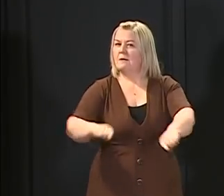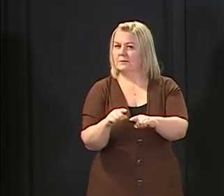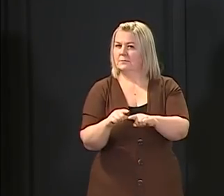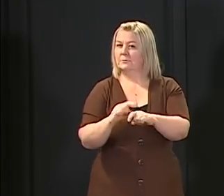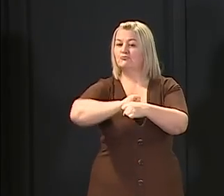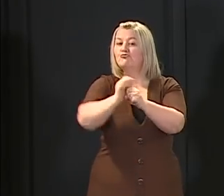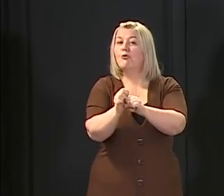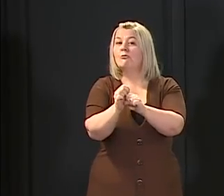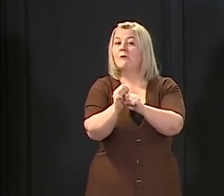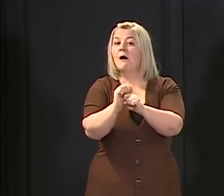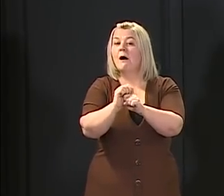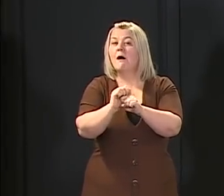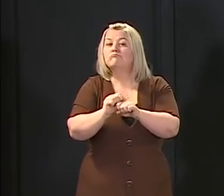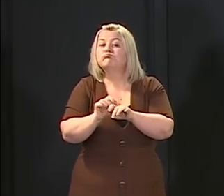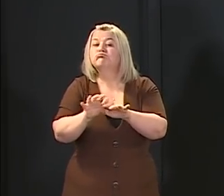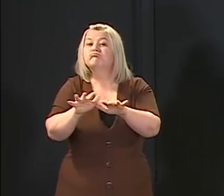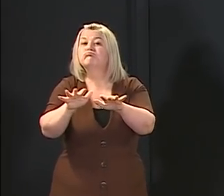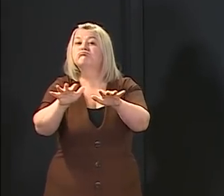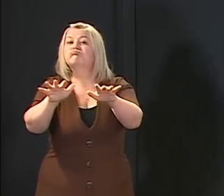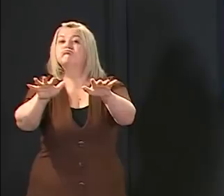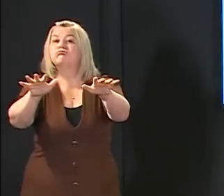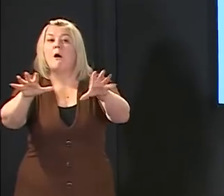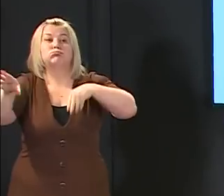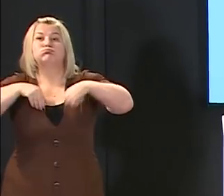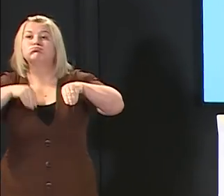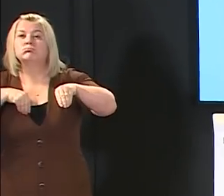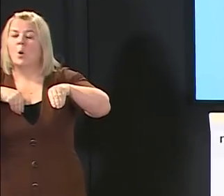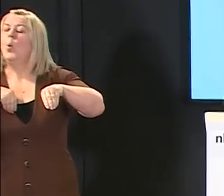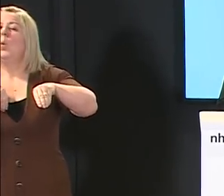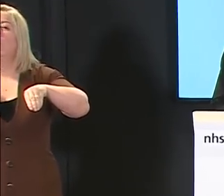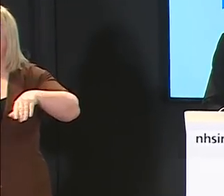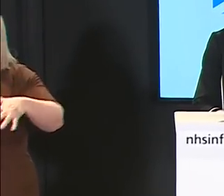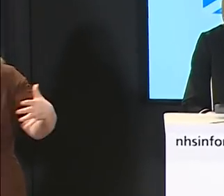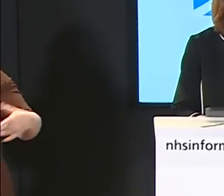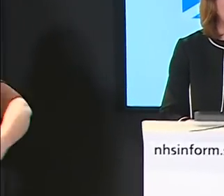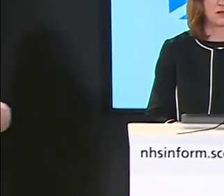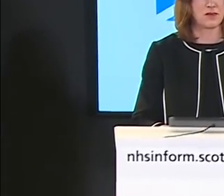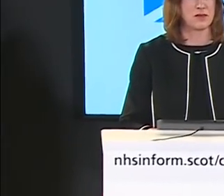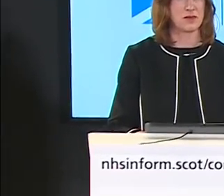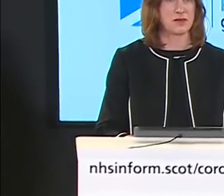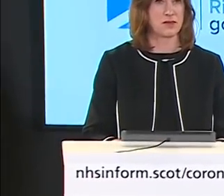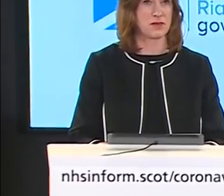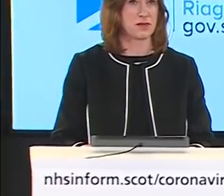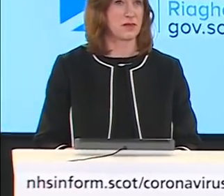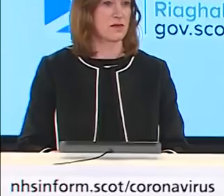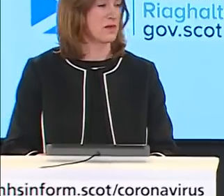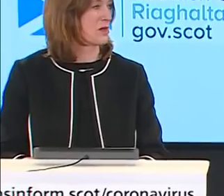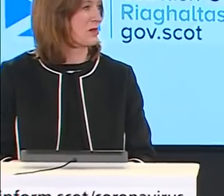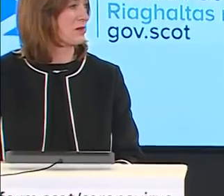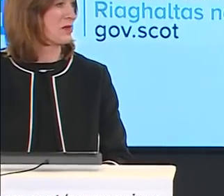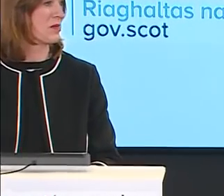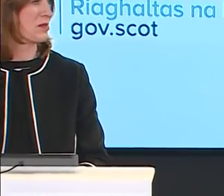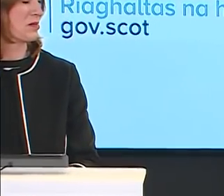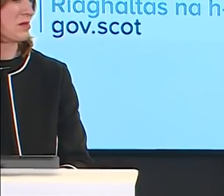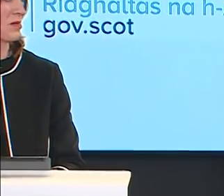Coronavirus is the biggest challenge of our lifetimes, and the measures we take to tackle it must reflect the magnitude of